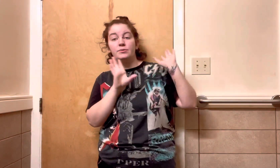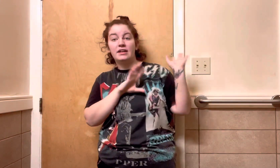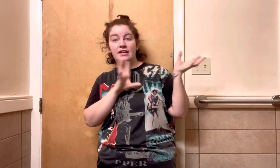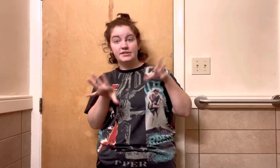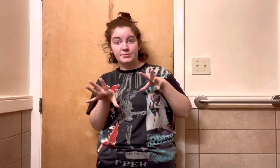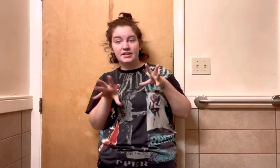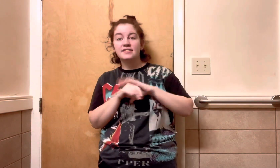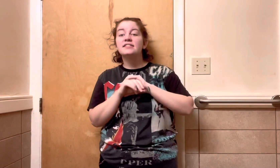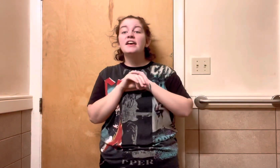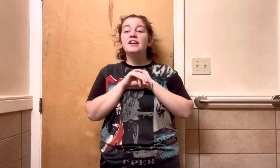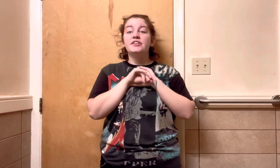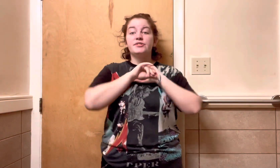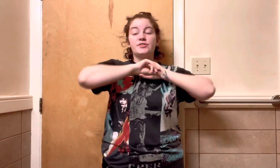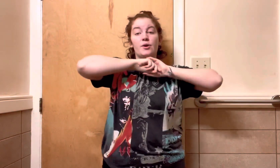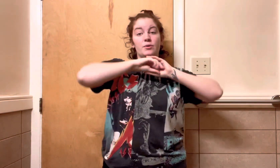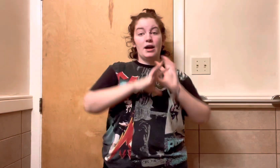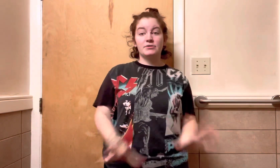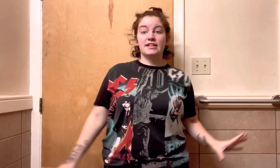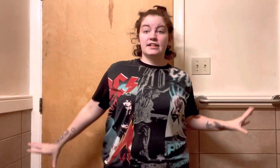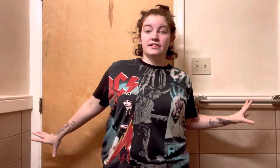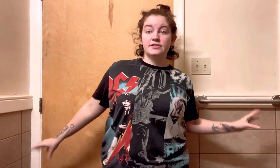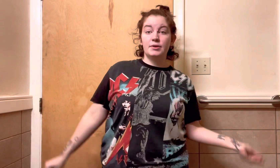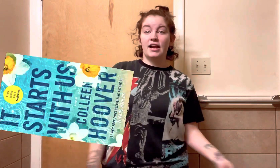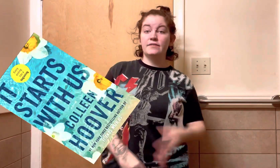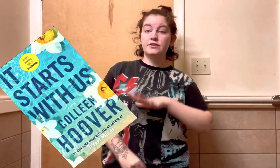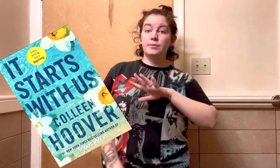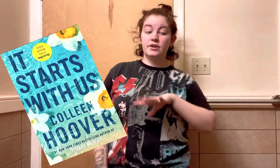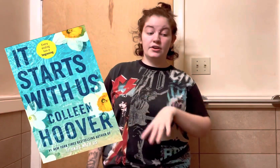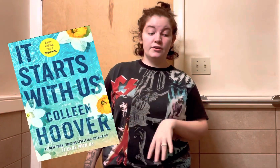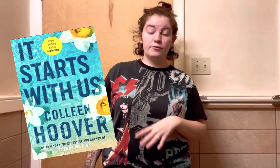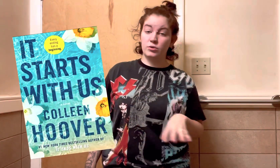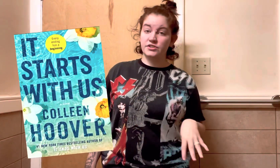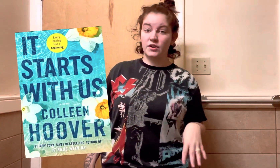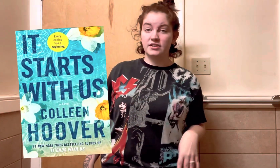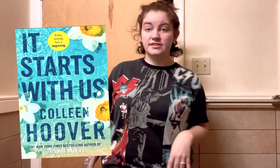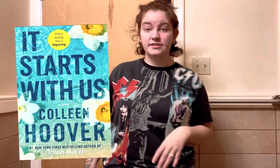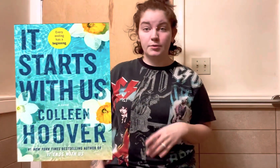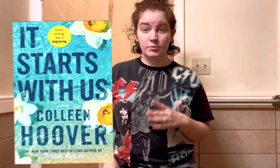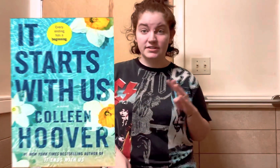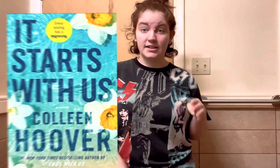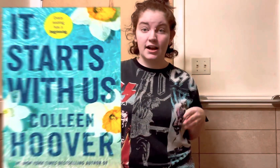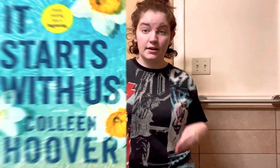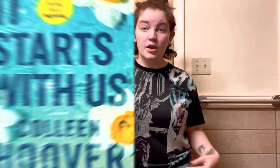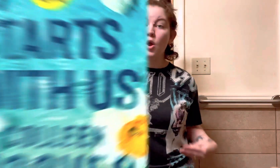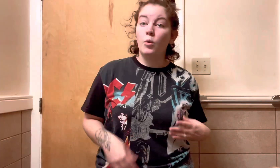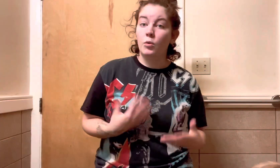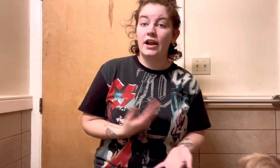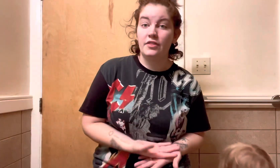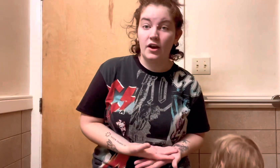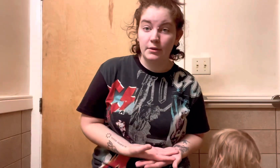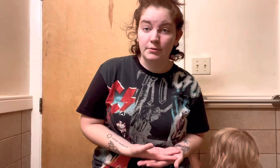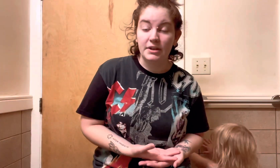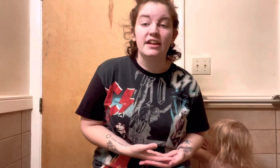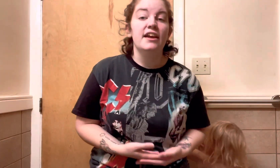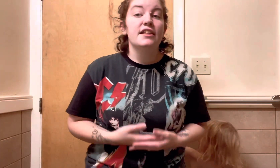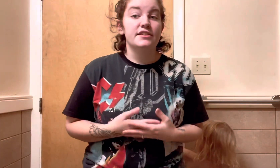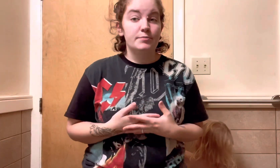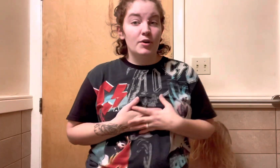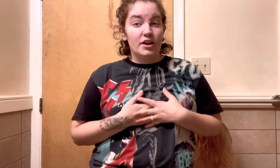It Ends With Us. So I'm just going give to this book. I give this book four stars. This book was not what I thought it would be. This book